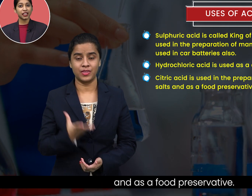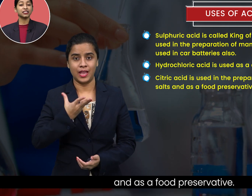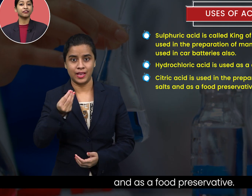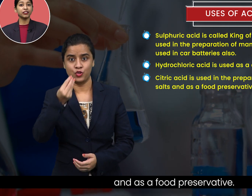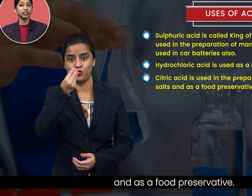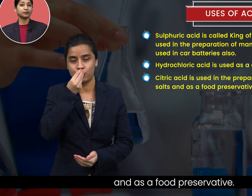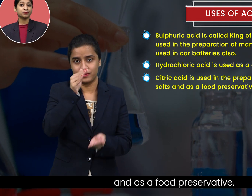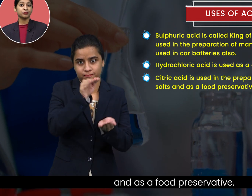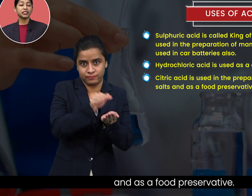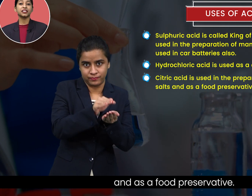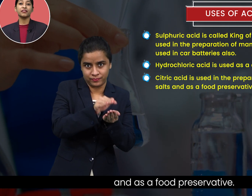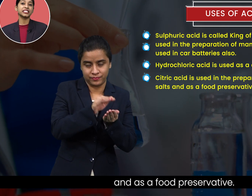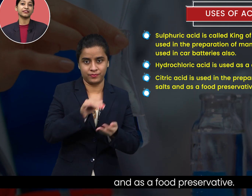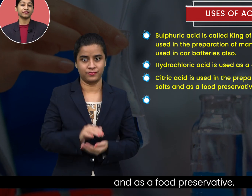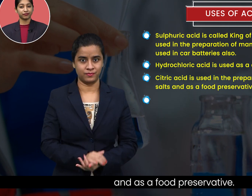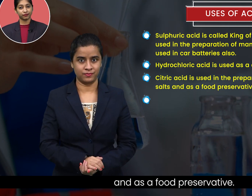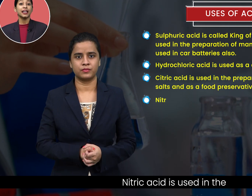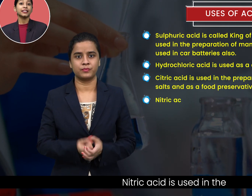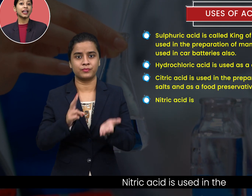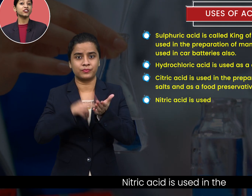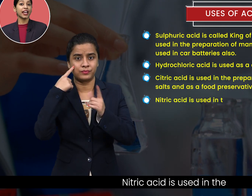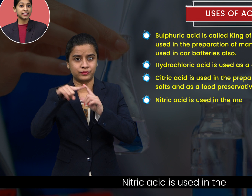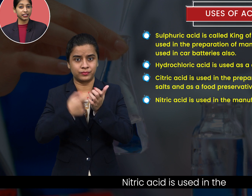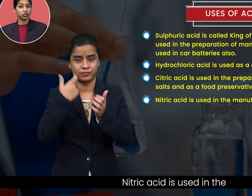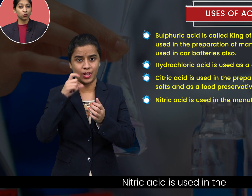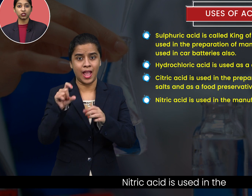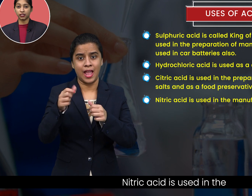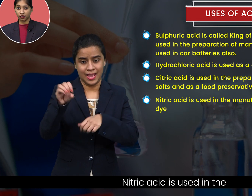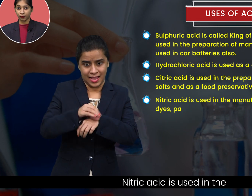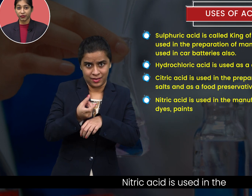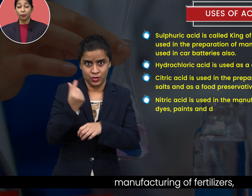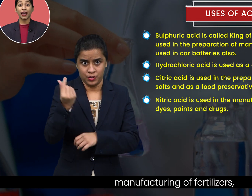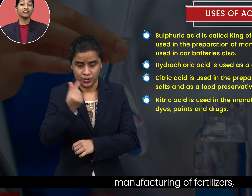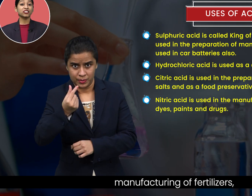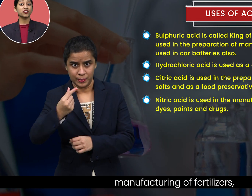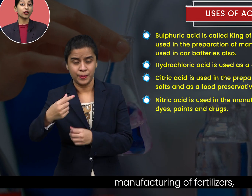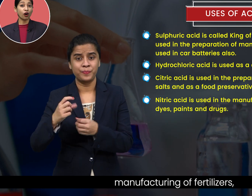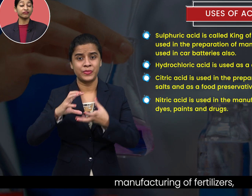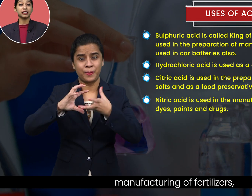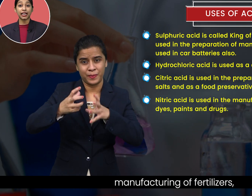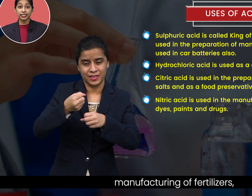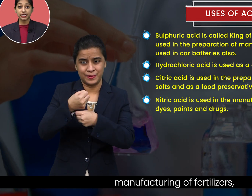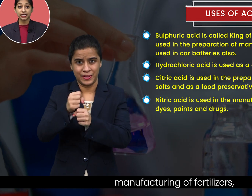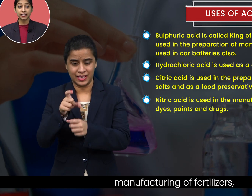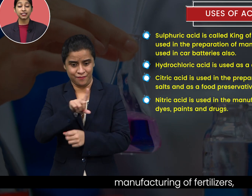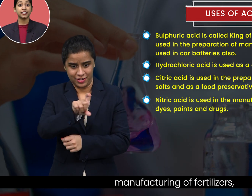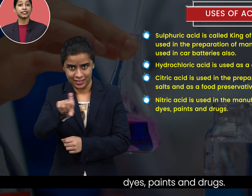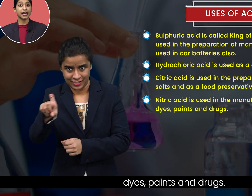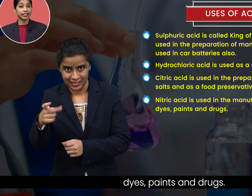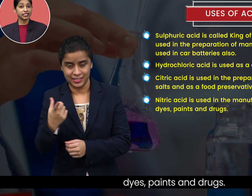and as a food preservative. Nitric acid is used in the manufacturing of